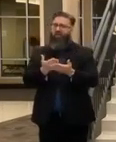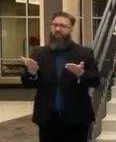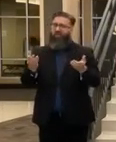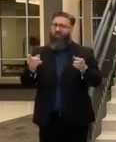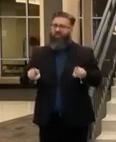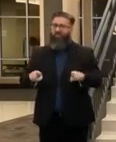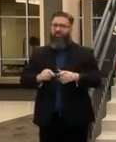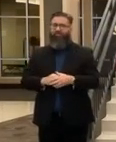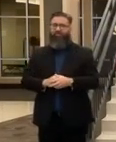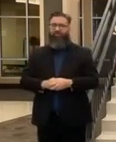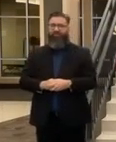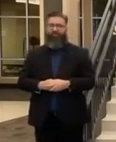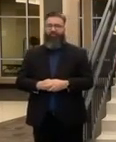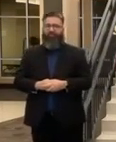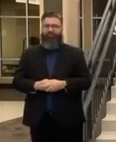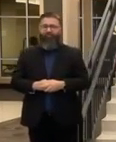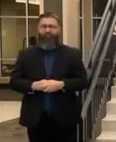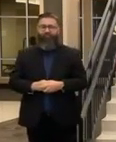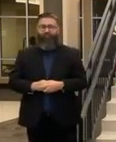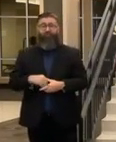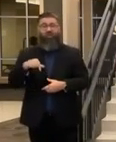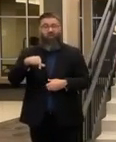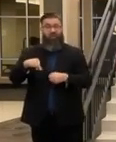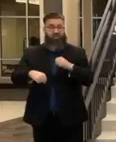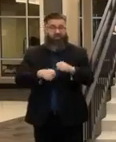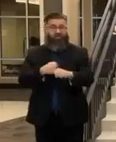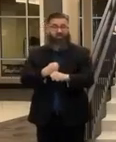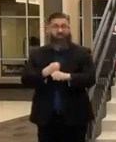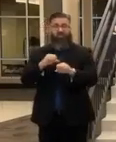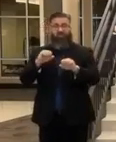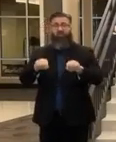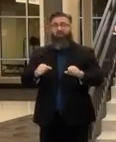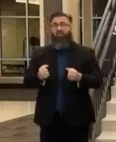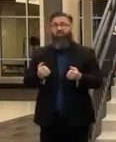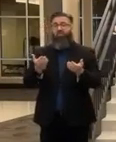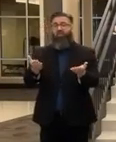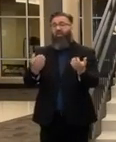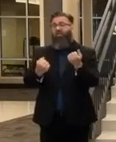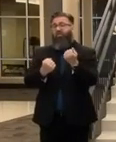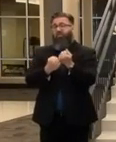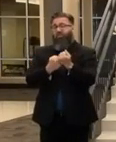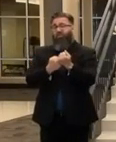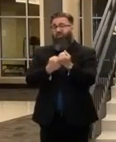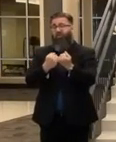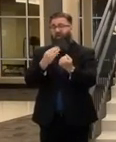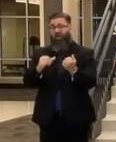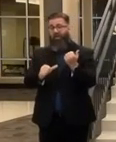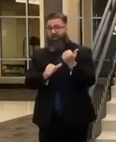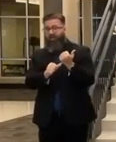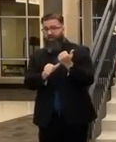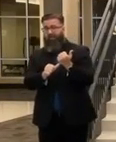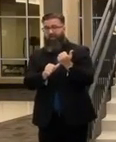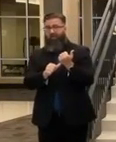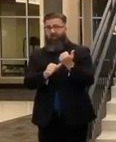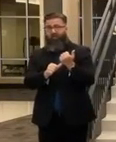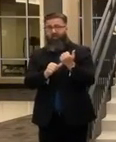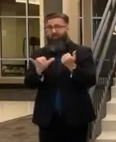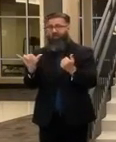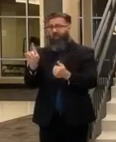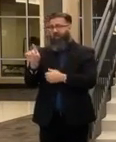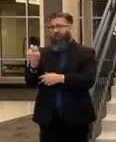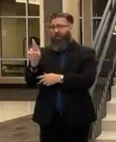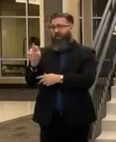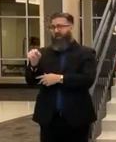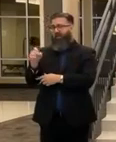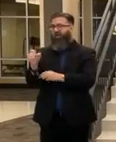This year, we were able to provide support and assistance, as Dr. Page mentioned, to almost